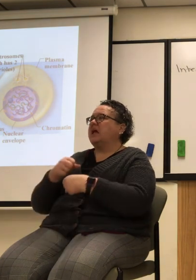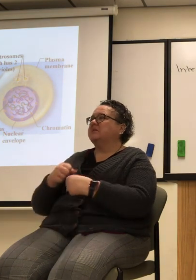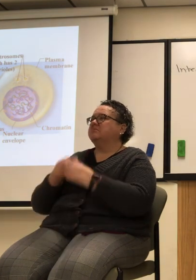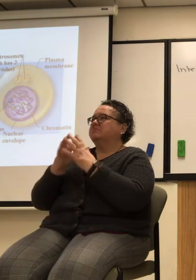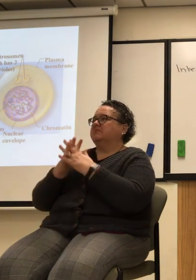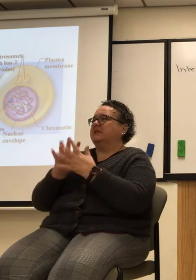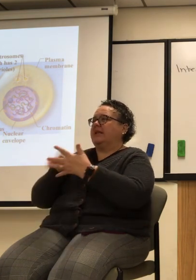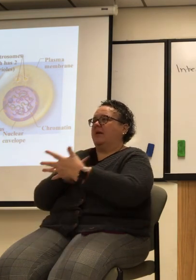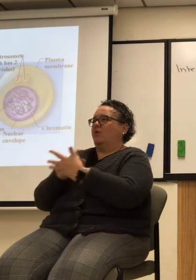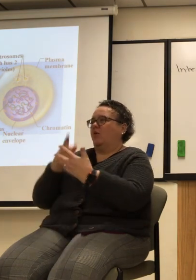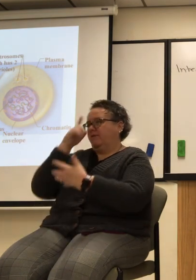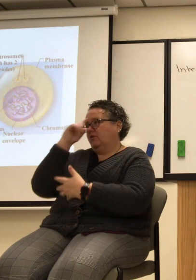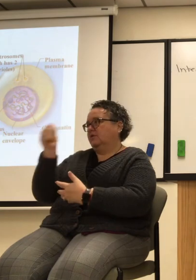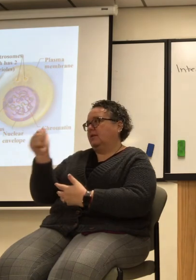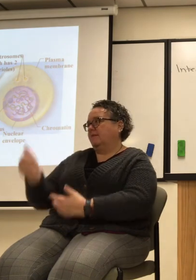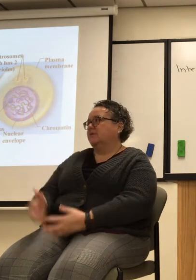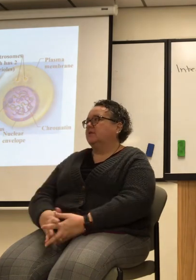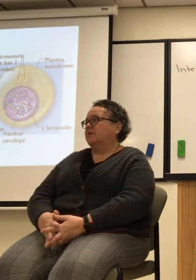chromosomes.